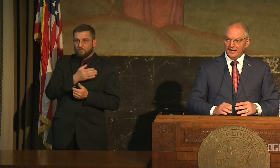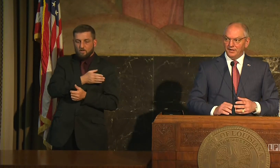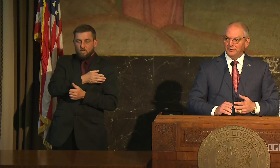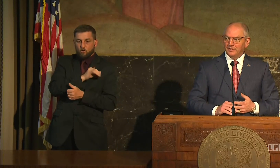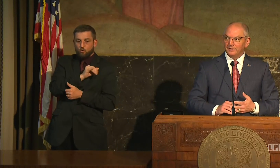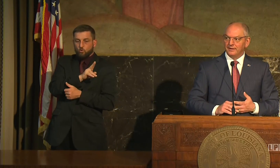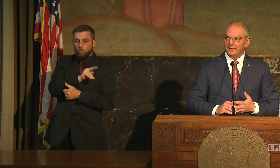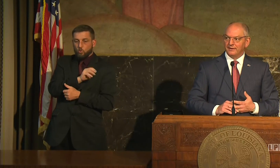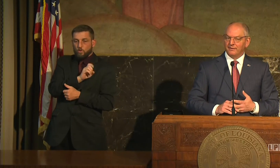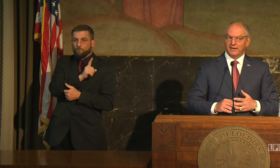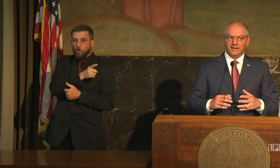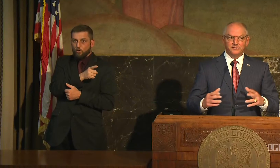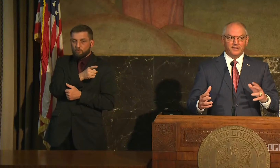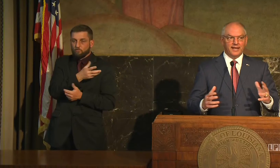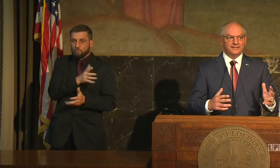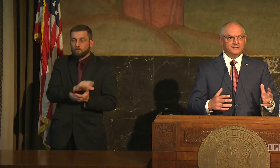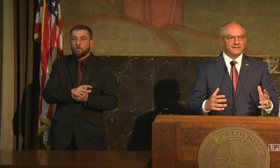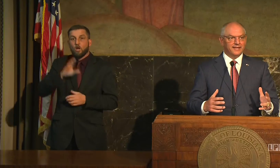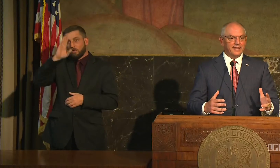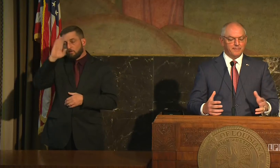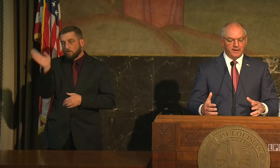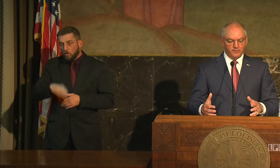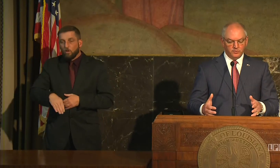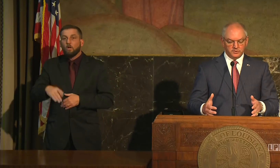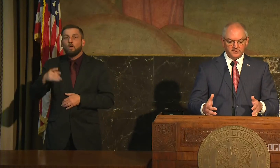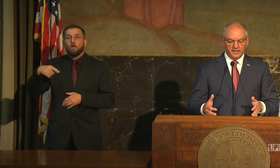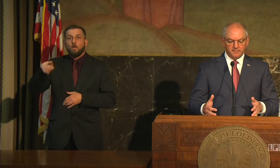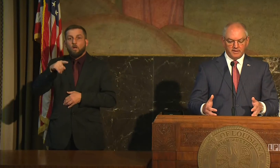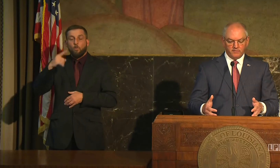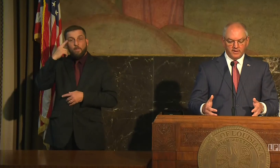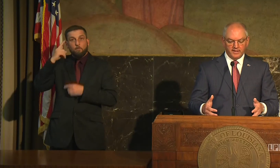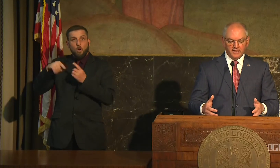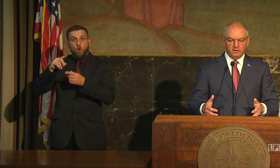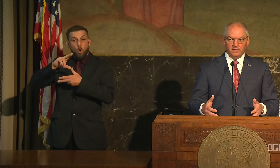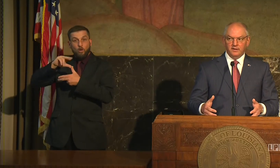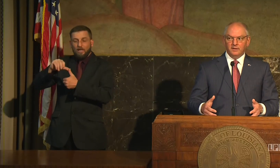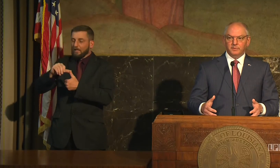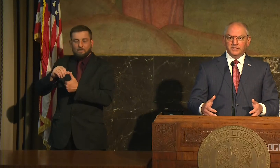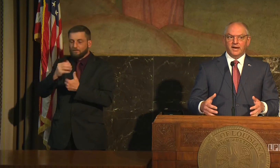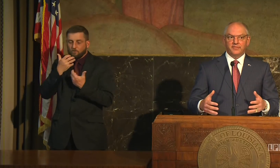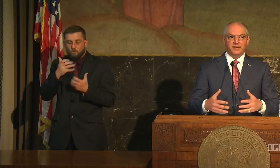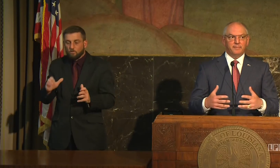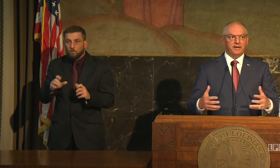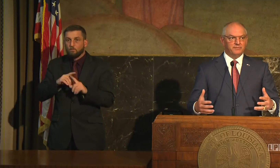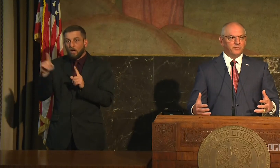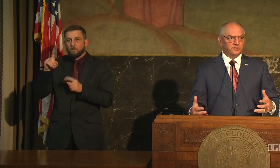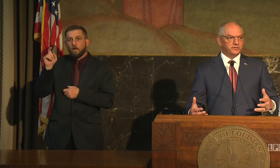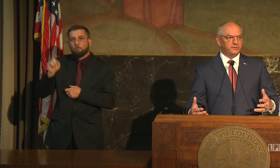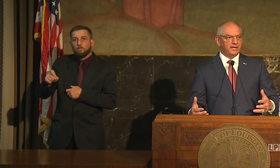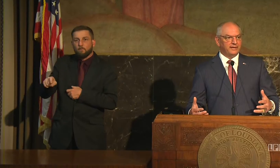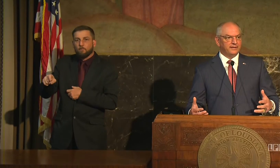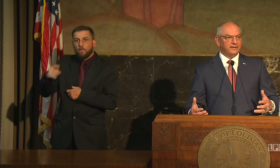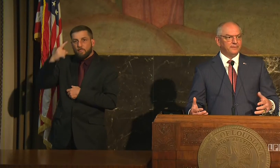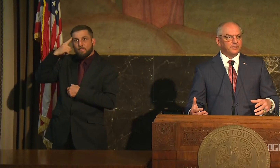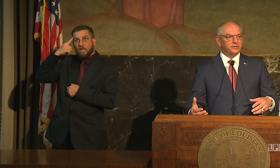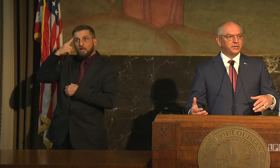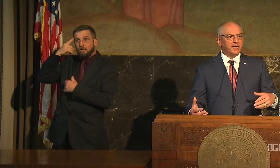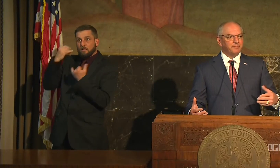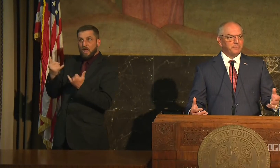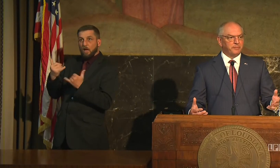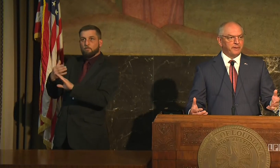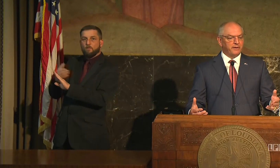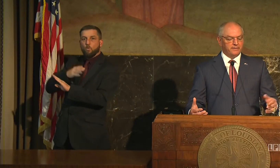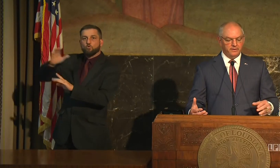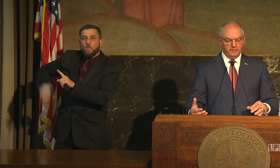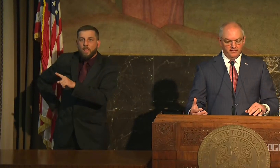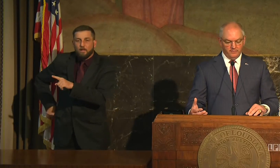And I know that hurricanes are the last thing anybody wants to think about right now, but you got to think about it before it's too late, because you got